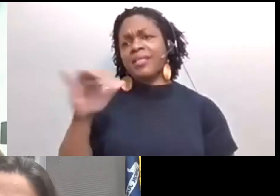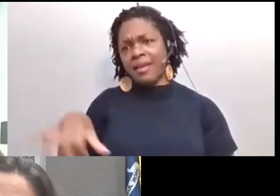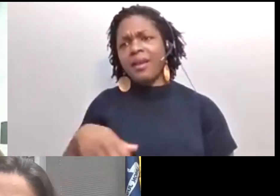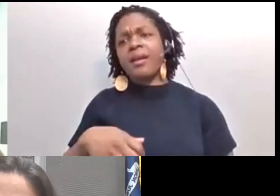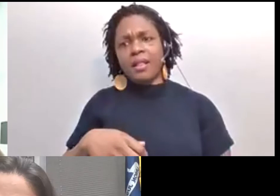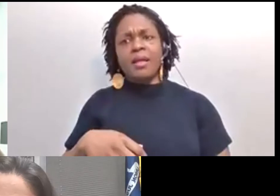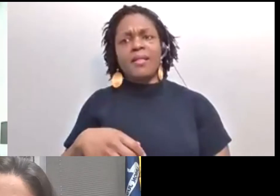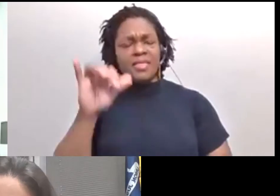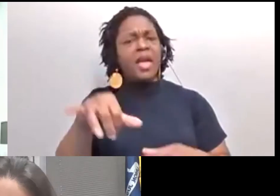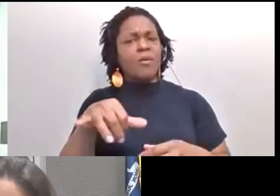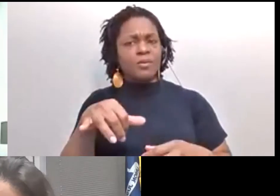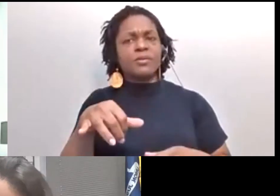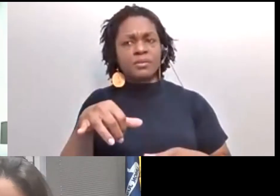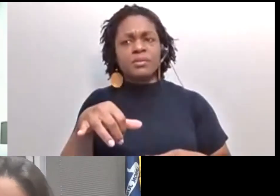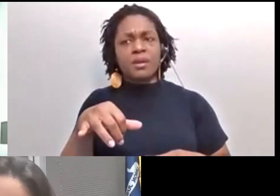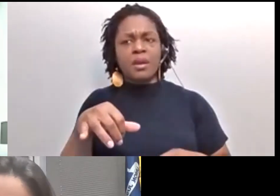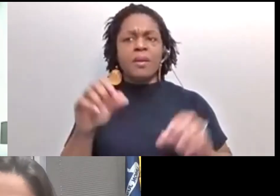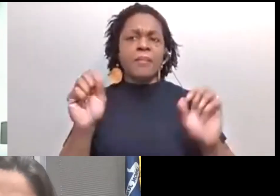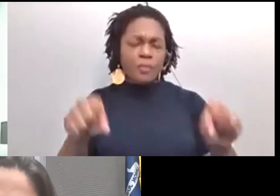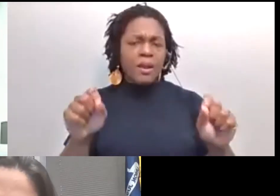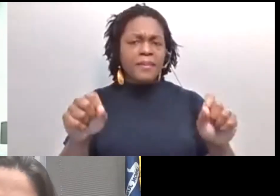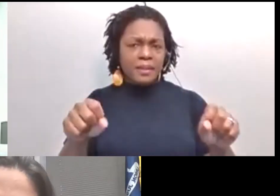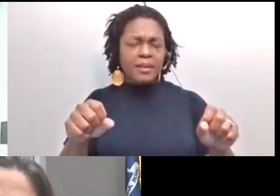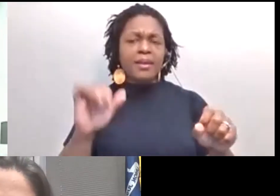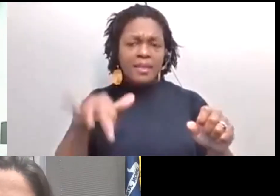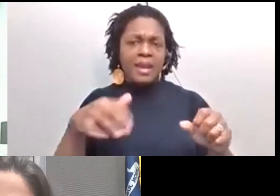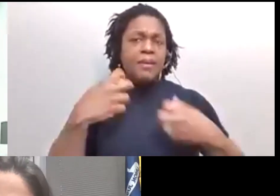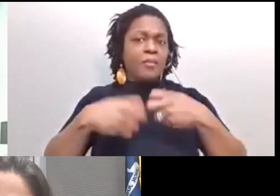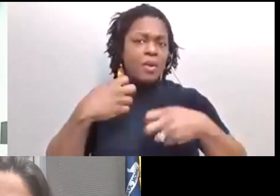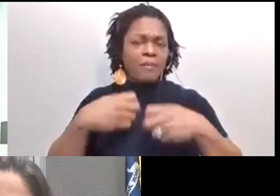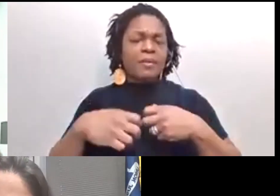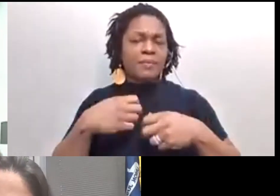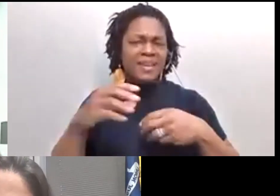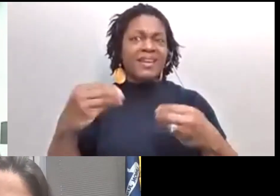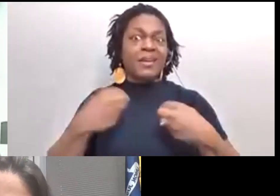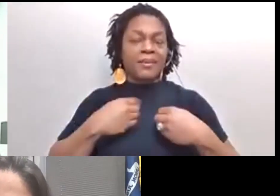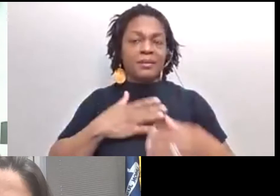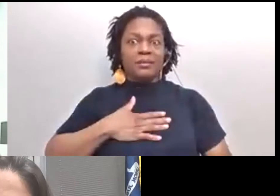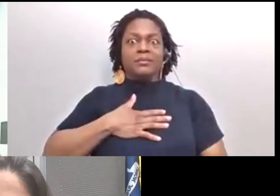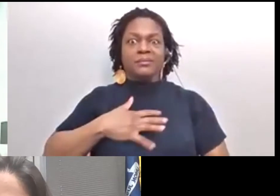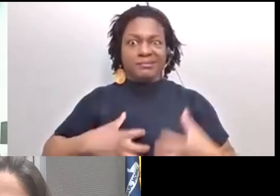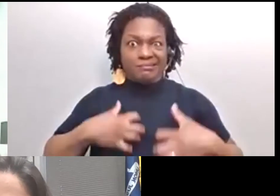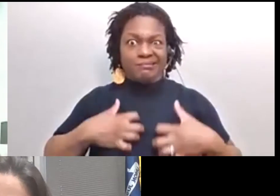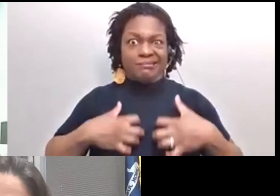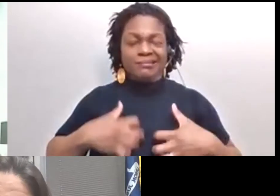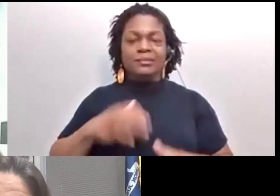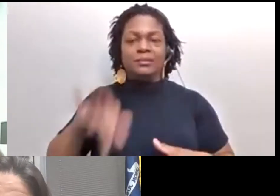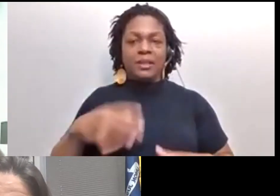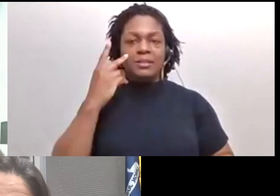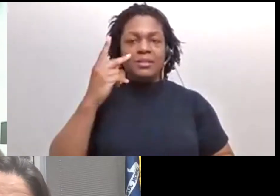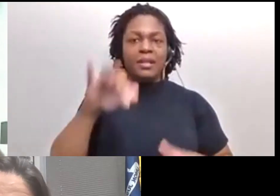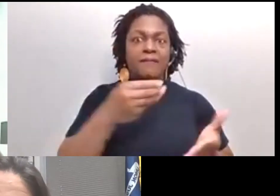probably the issue that caused me the most heartburn, was whenever I saw that funding for our DD population and not our